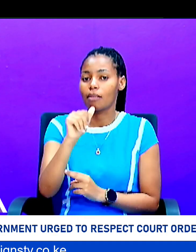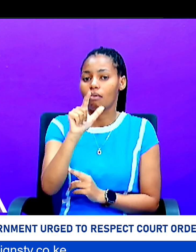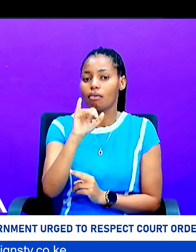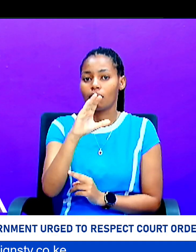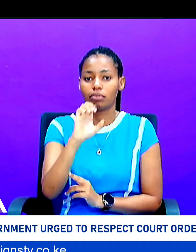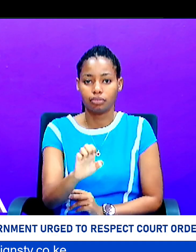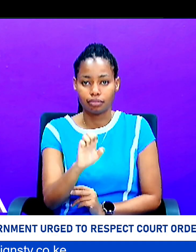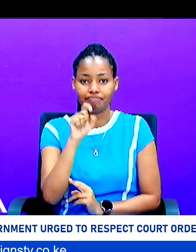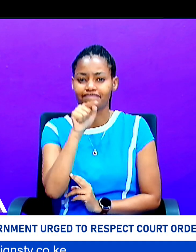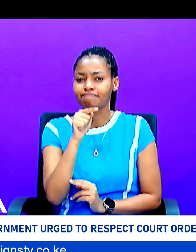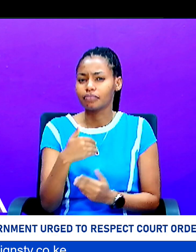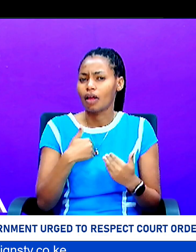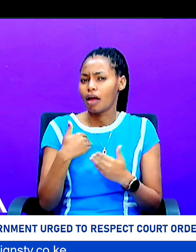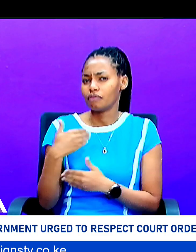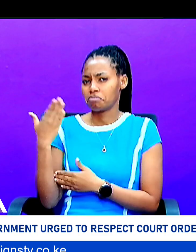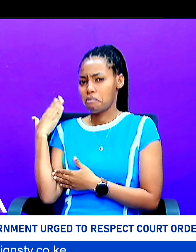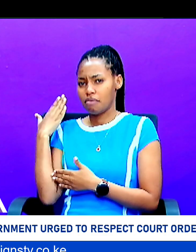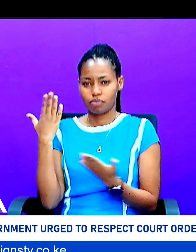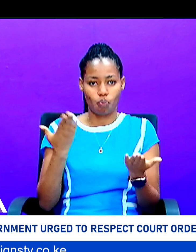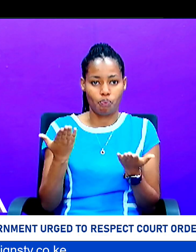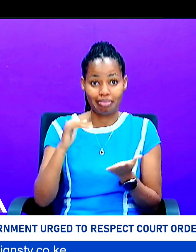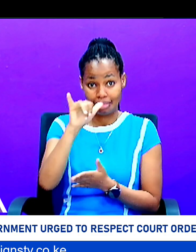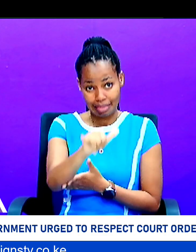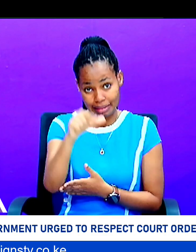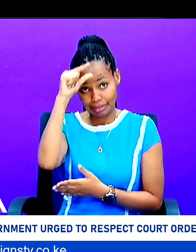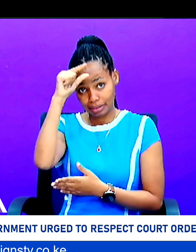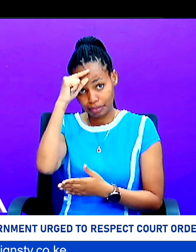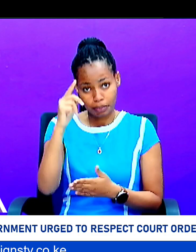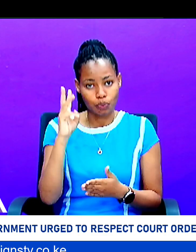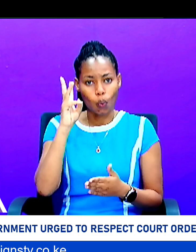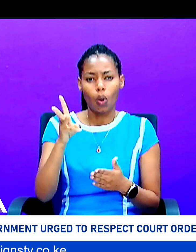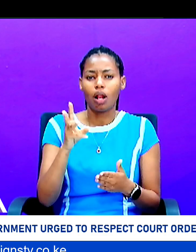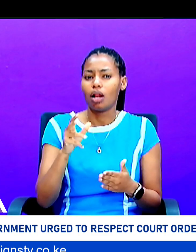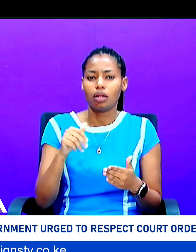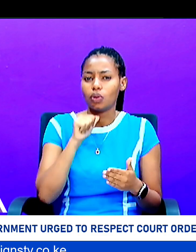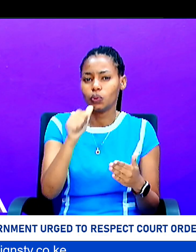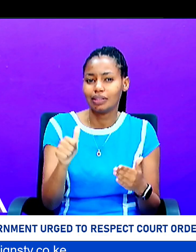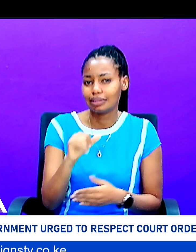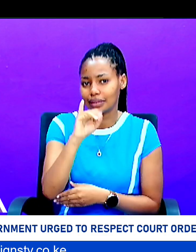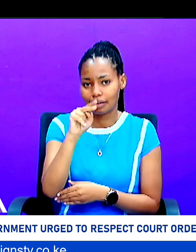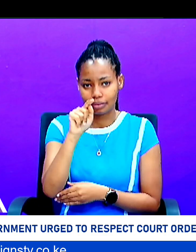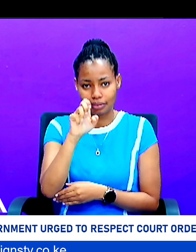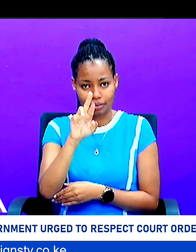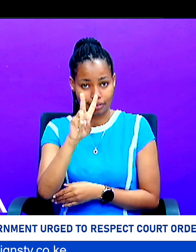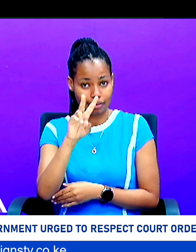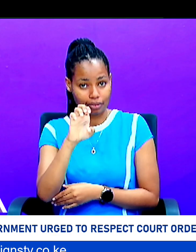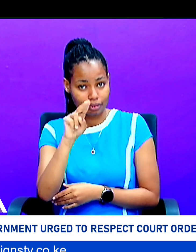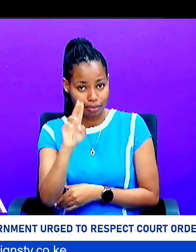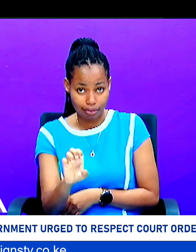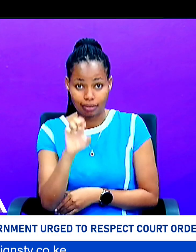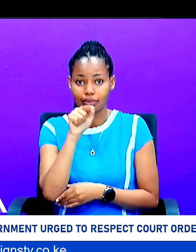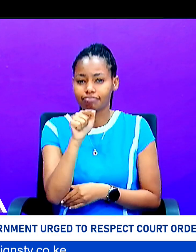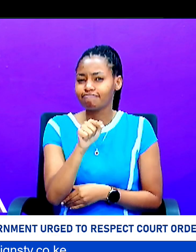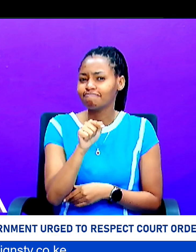Lands Cabinet Secretary Alice Wahome has previously stated that the government will not intervene in the